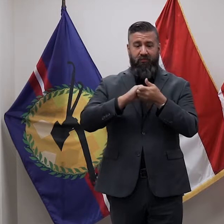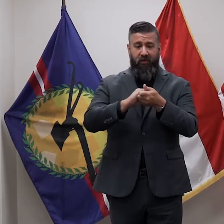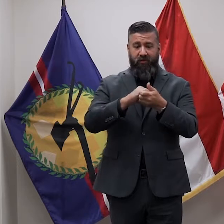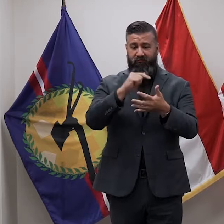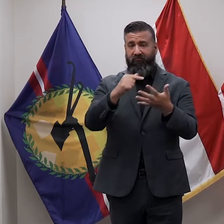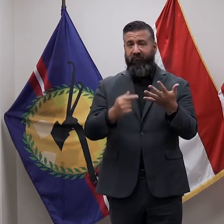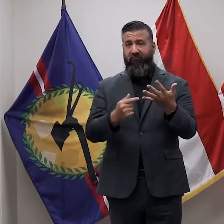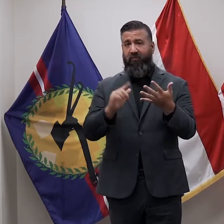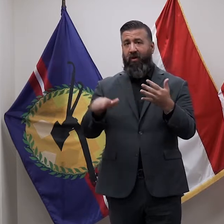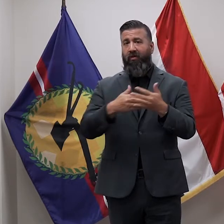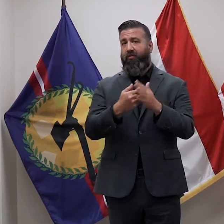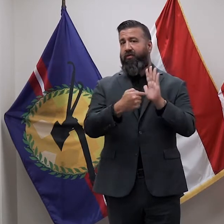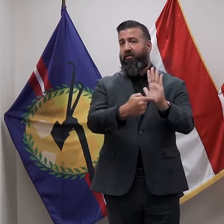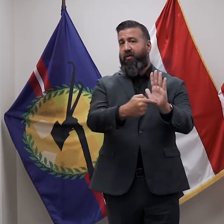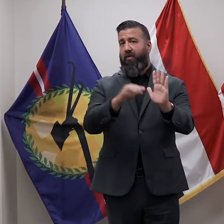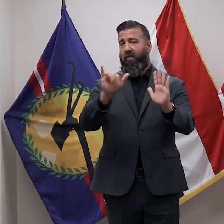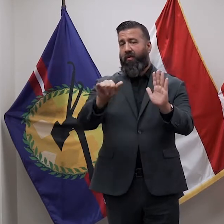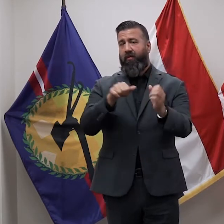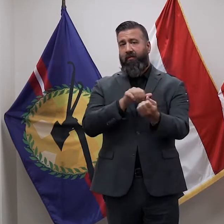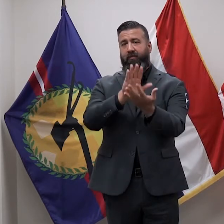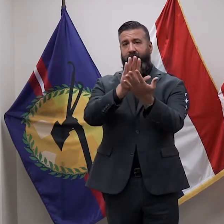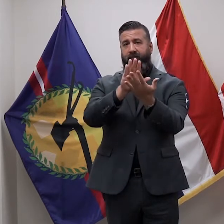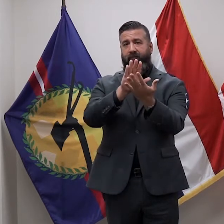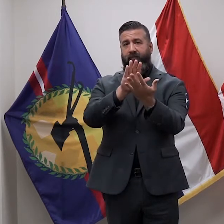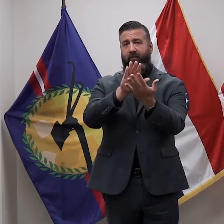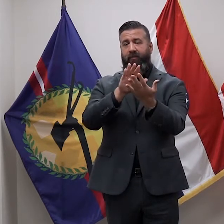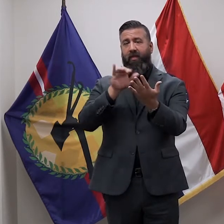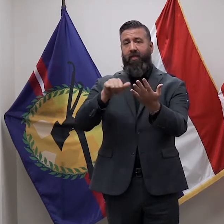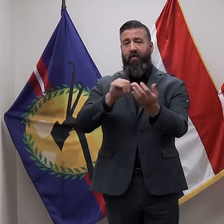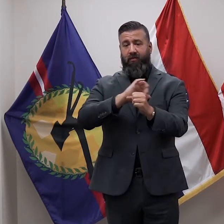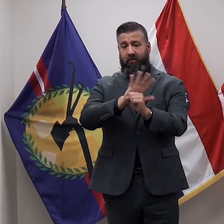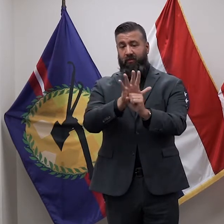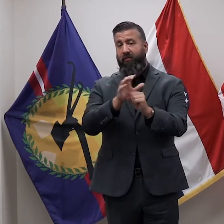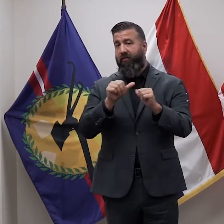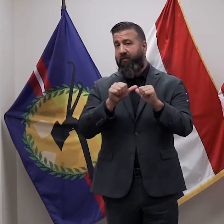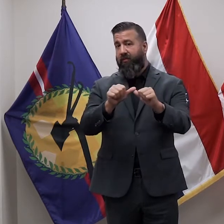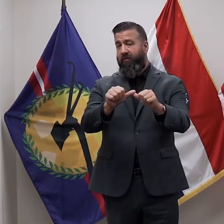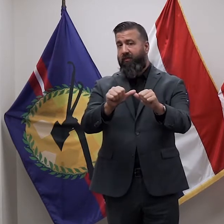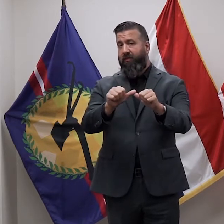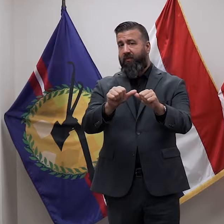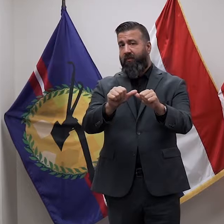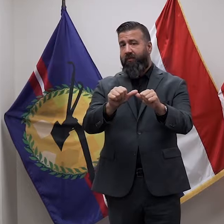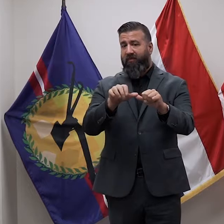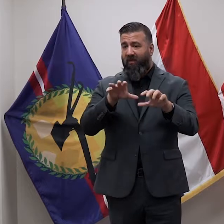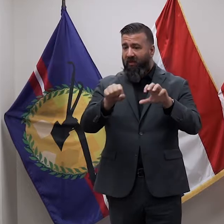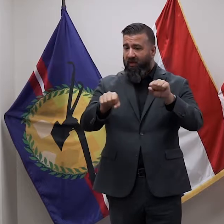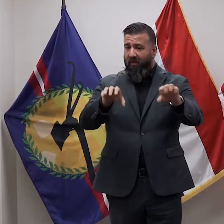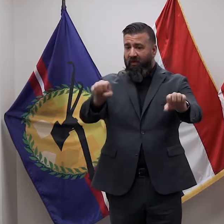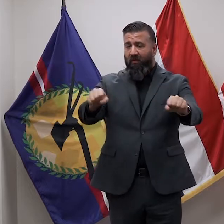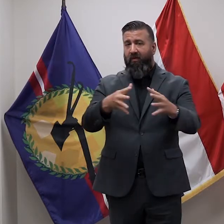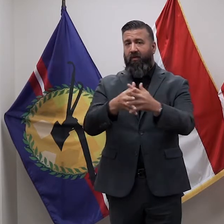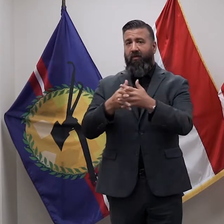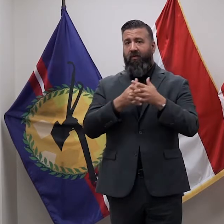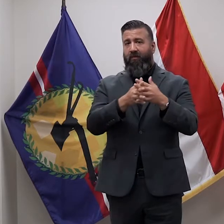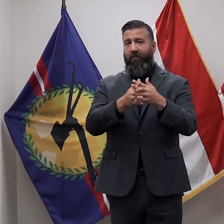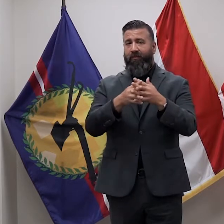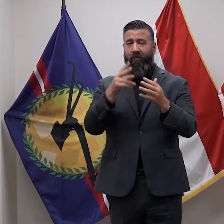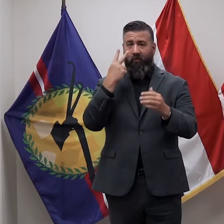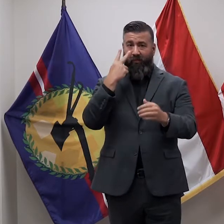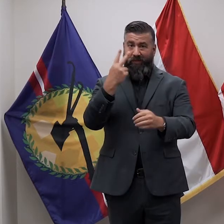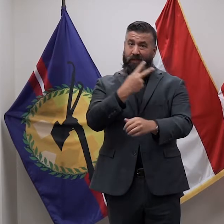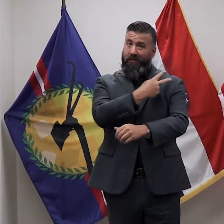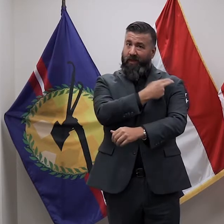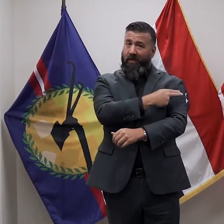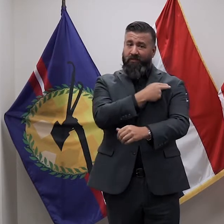approach. And as this pandemic continues its tight hold on our country, we're seeing our hospitals fill